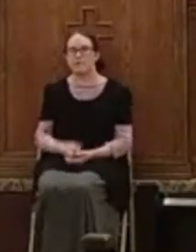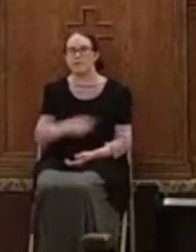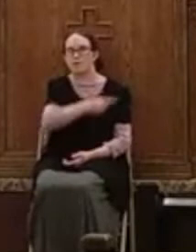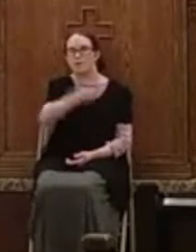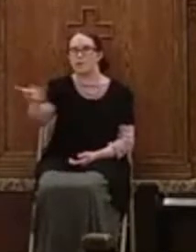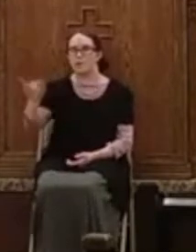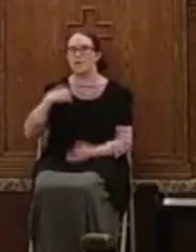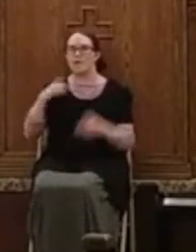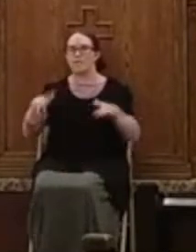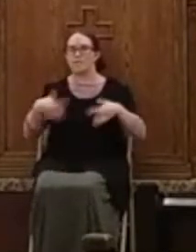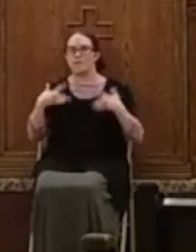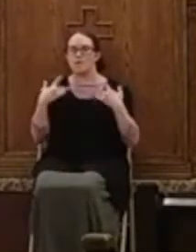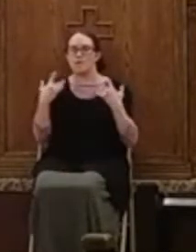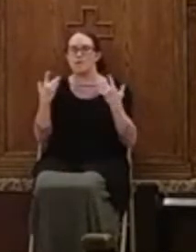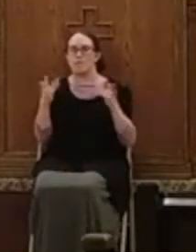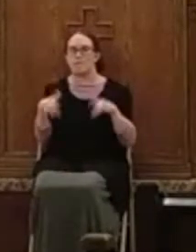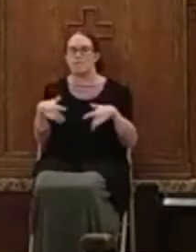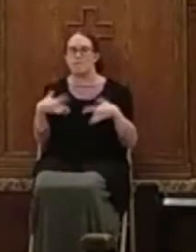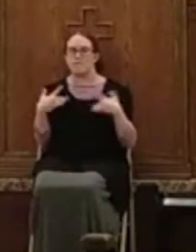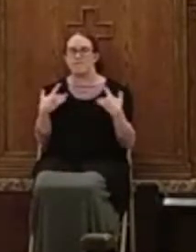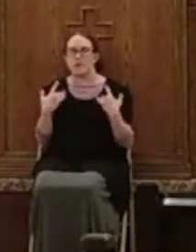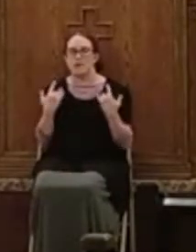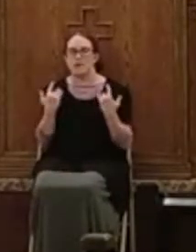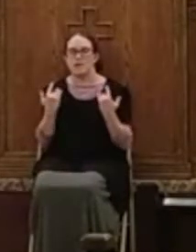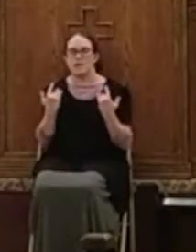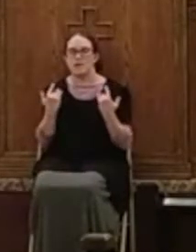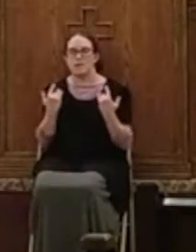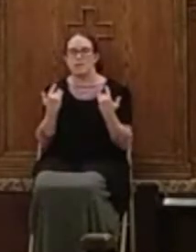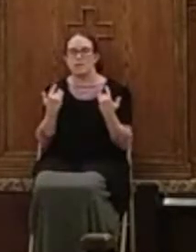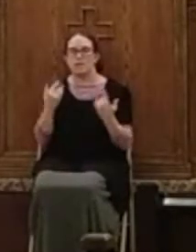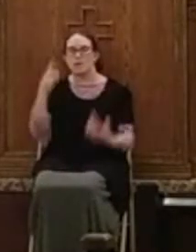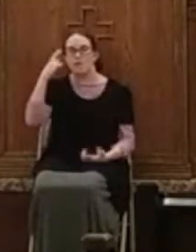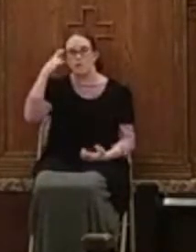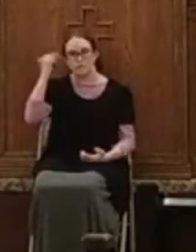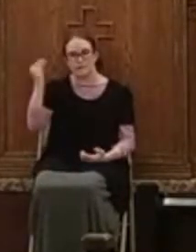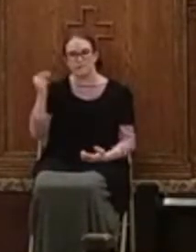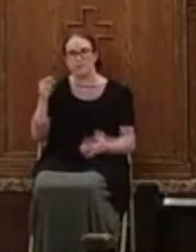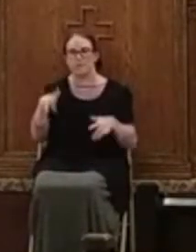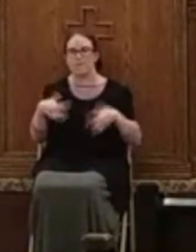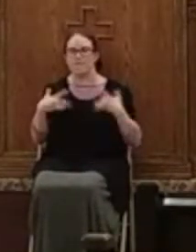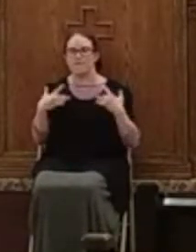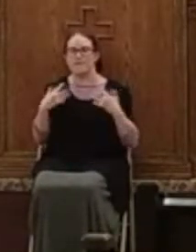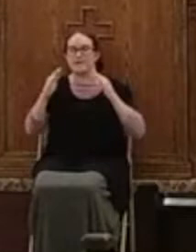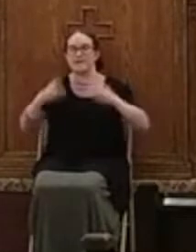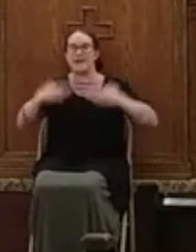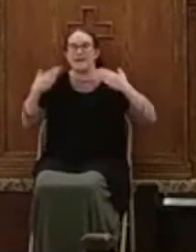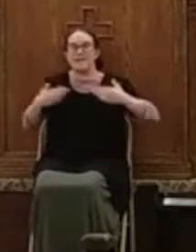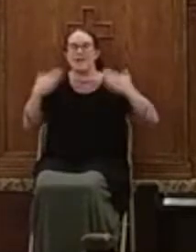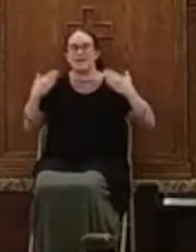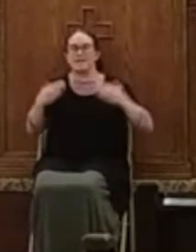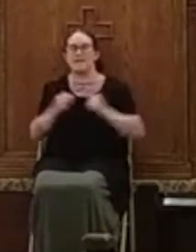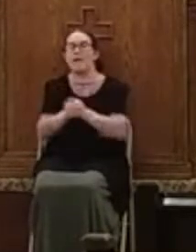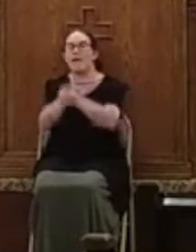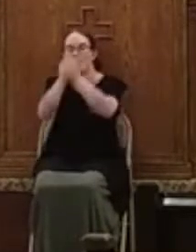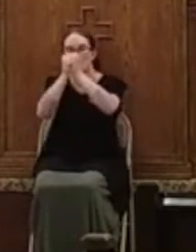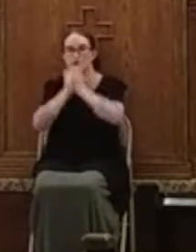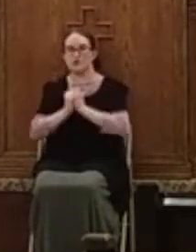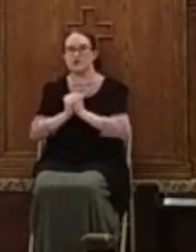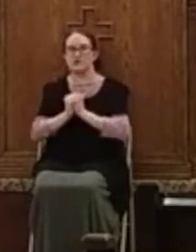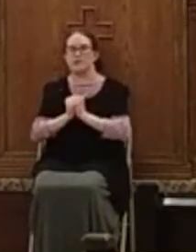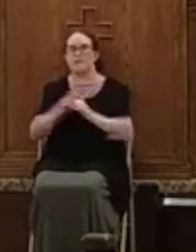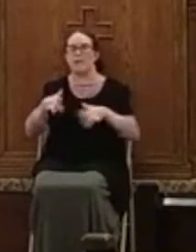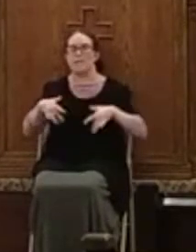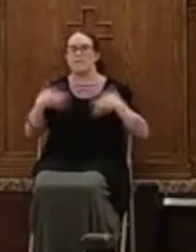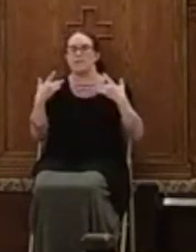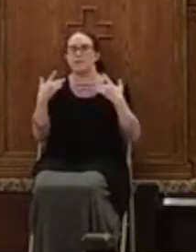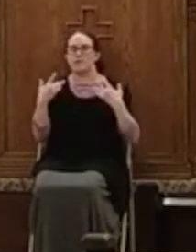I feel what we feel. You know the reason why we feel the elation of worship that we